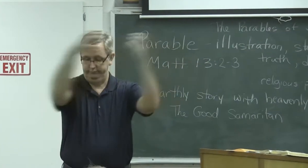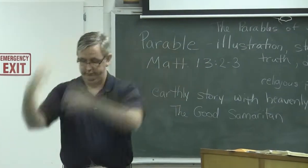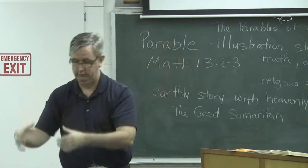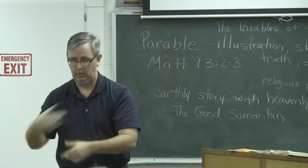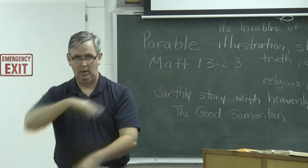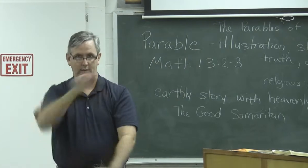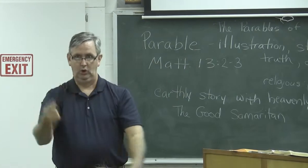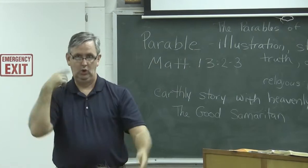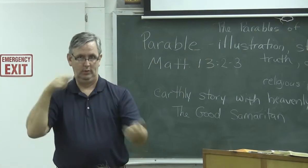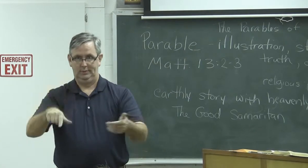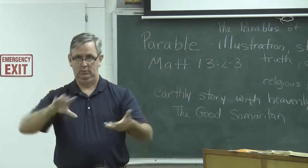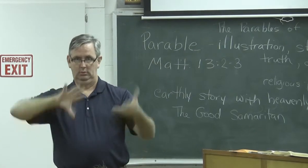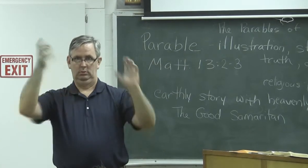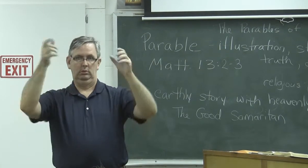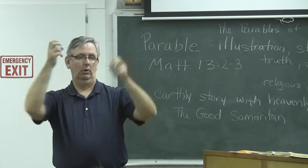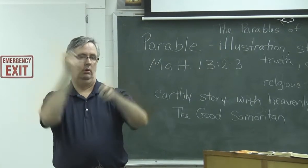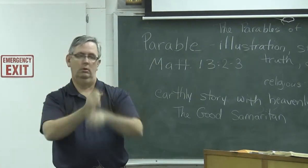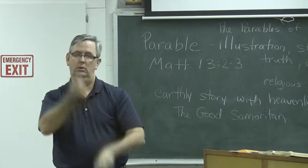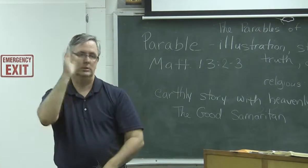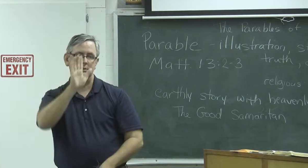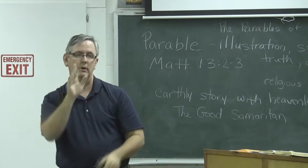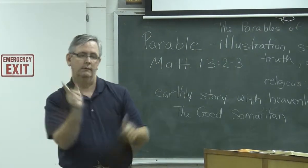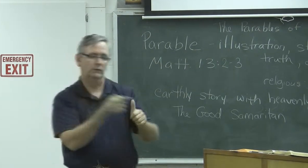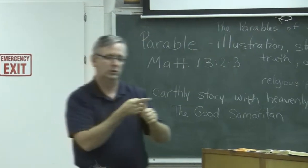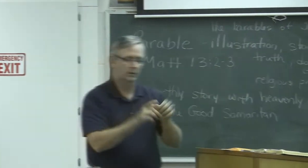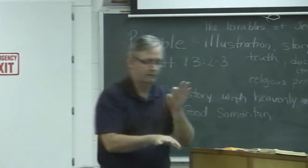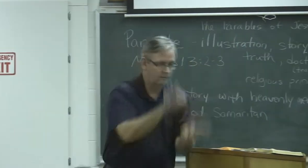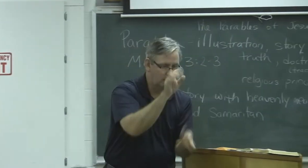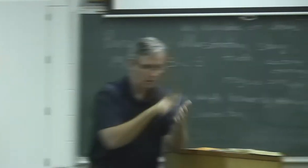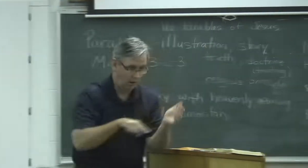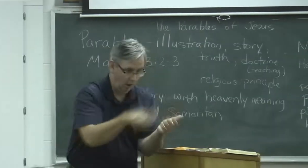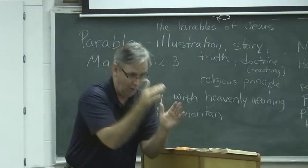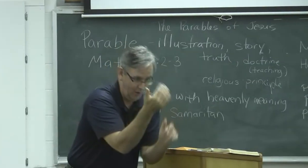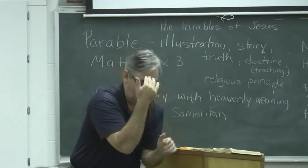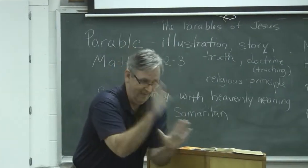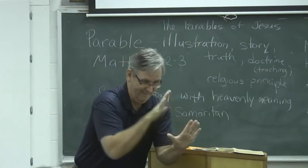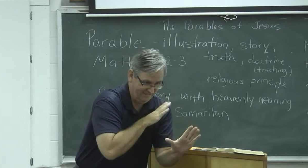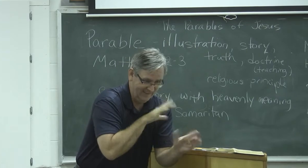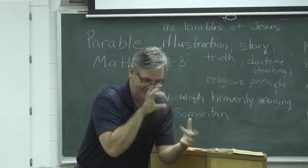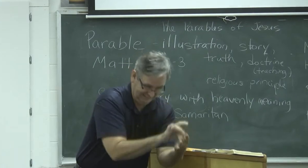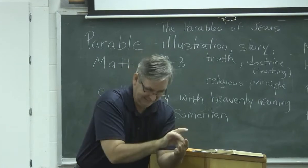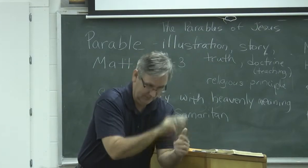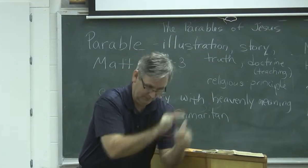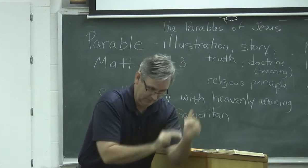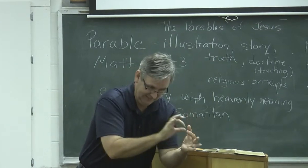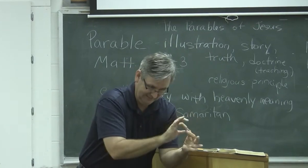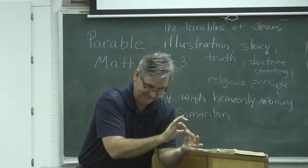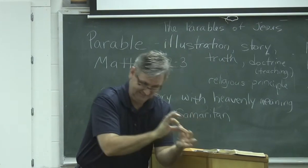You can't just put everything in the unknown. You have to you find what the students know, then